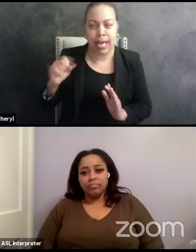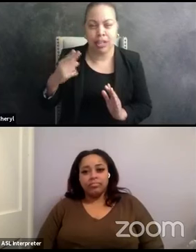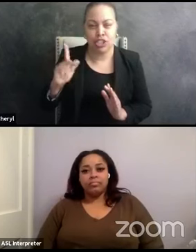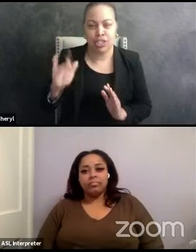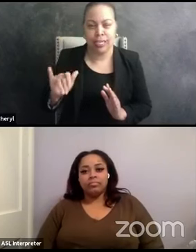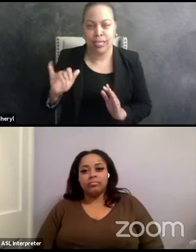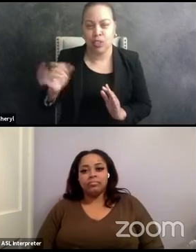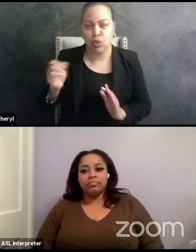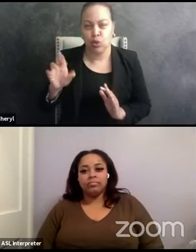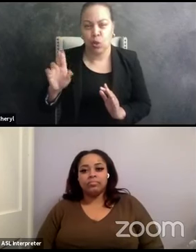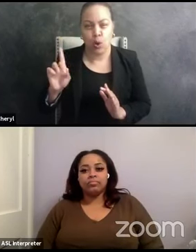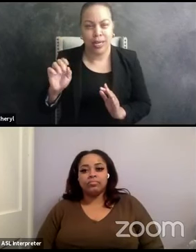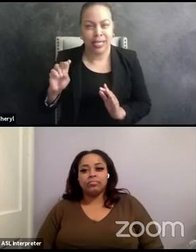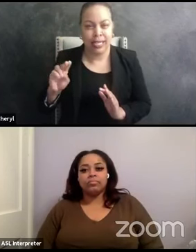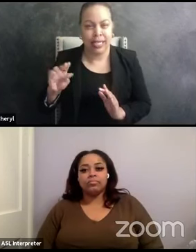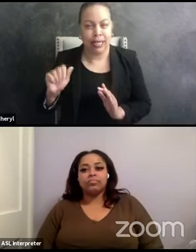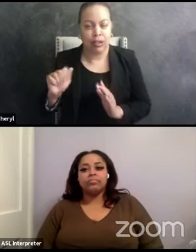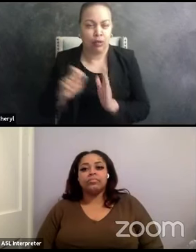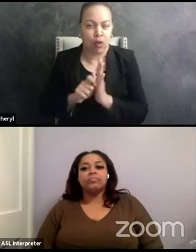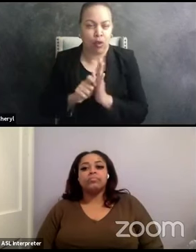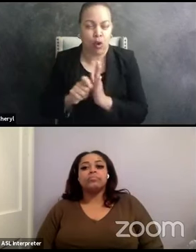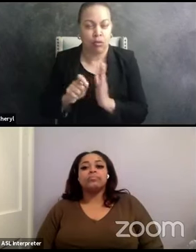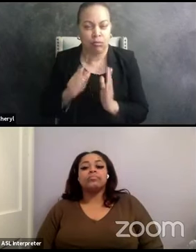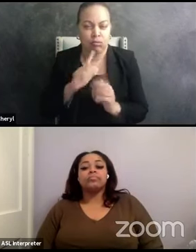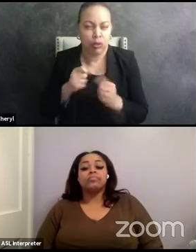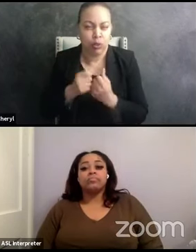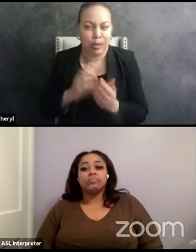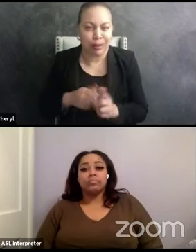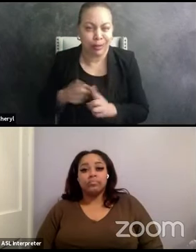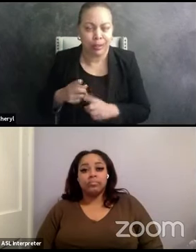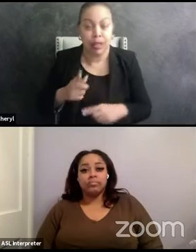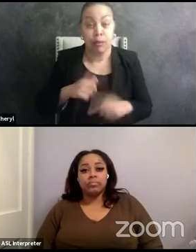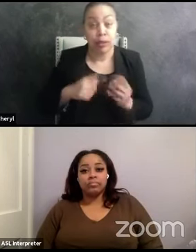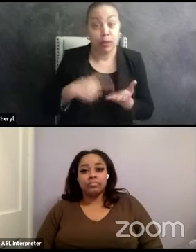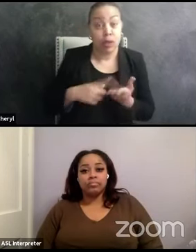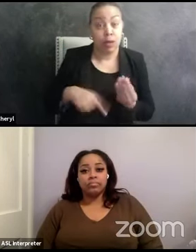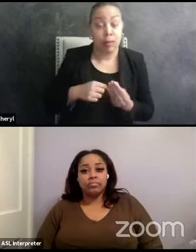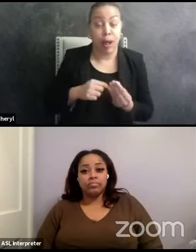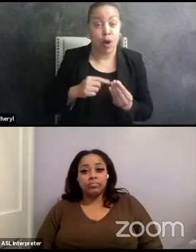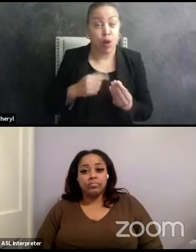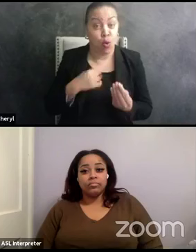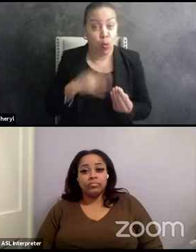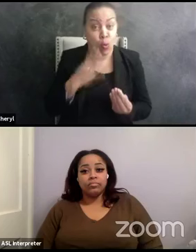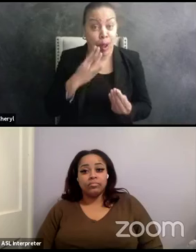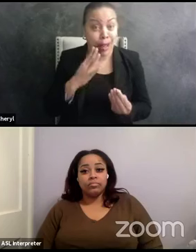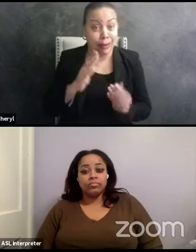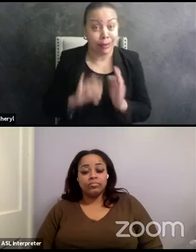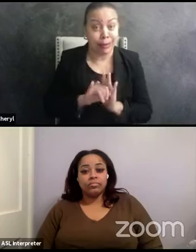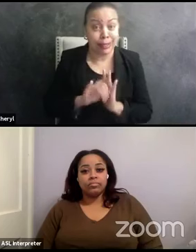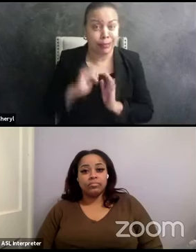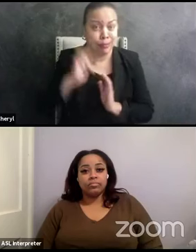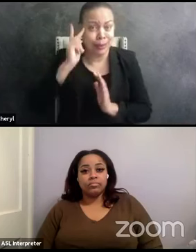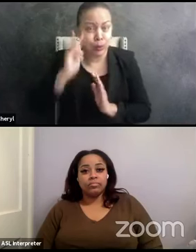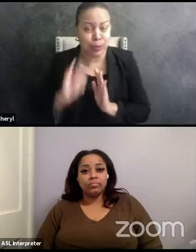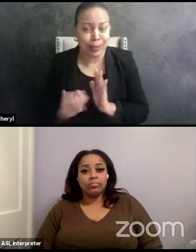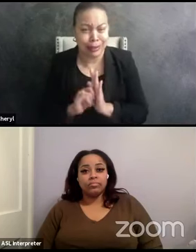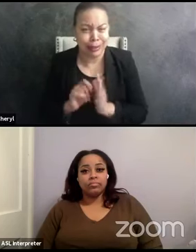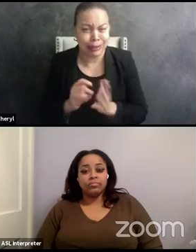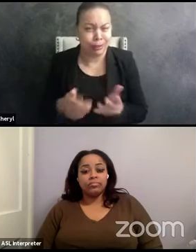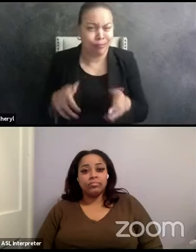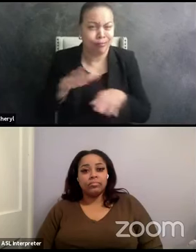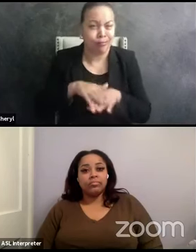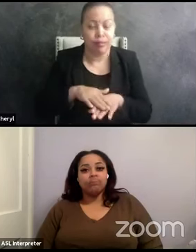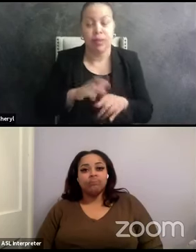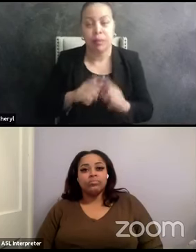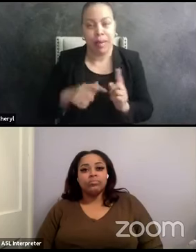sociologist, and she basically talks about the formation of white cultural identity and political identity. And what I found to be the